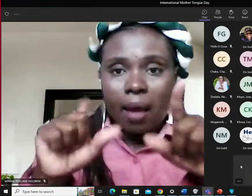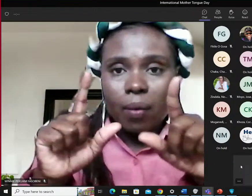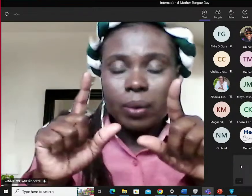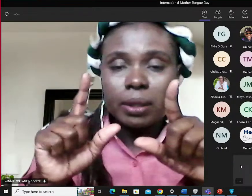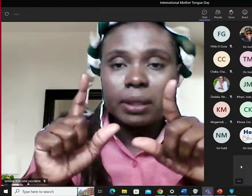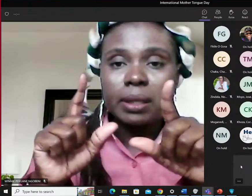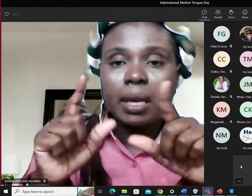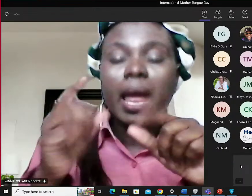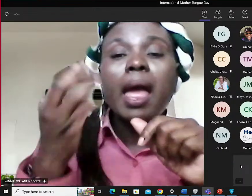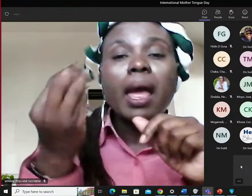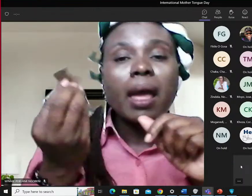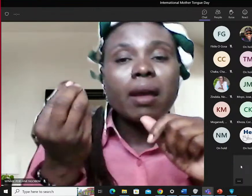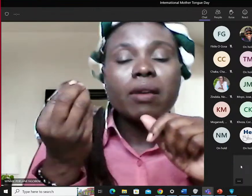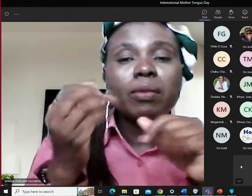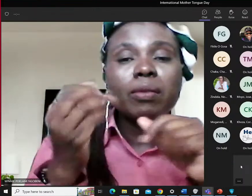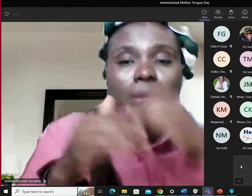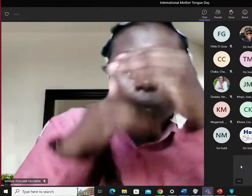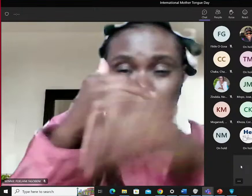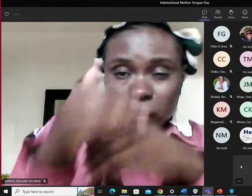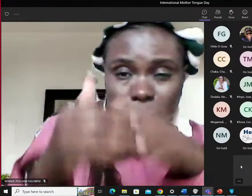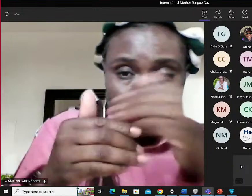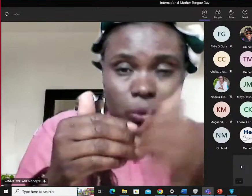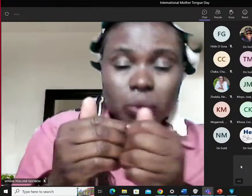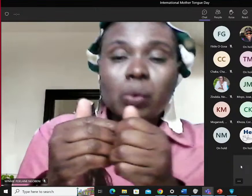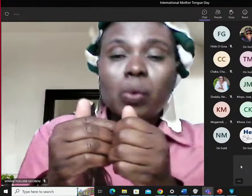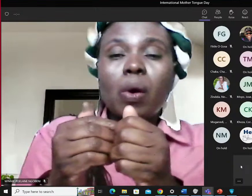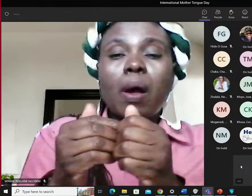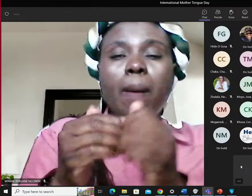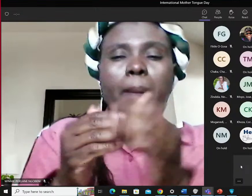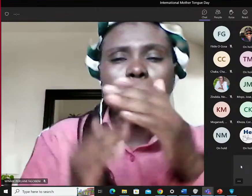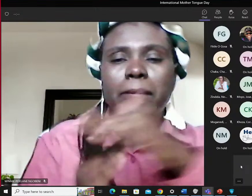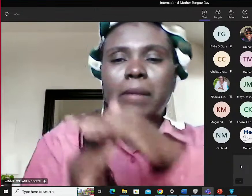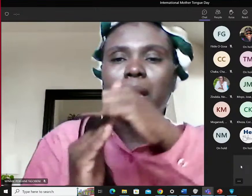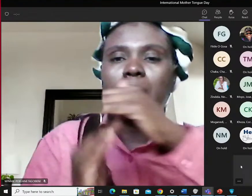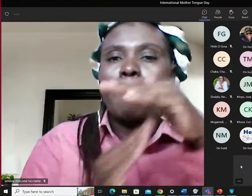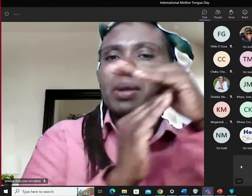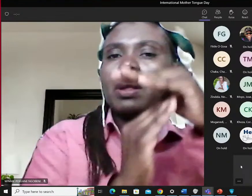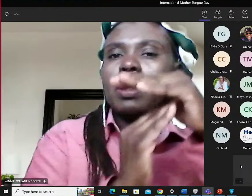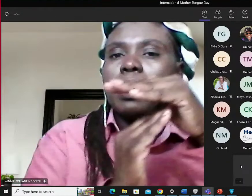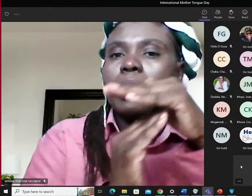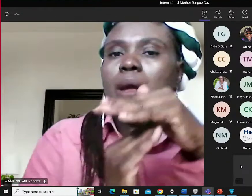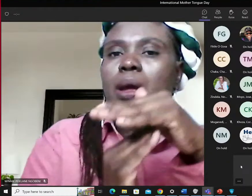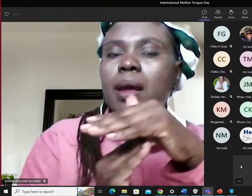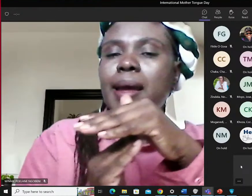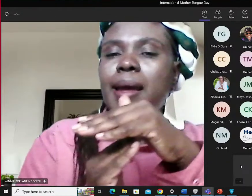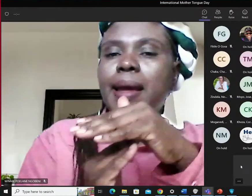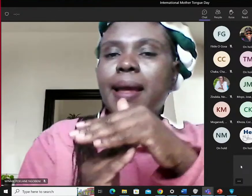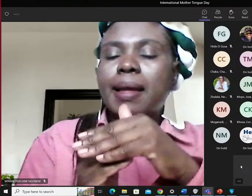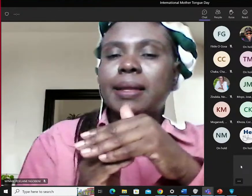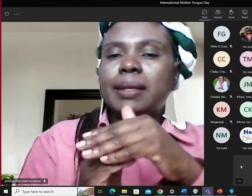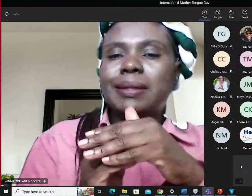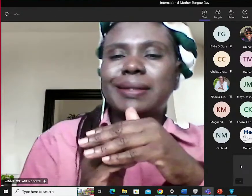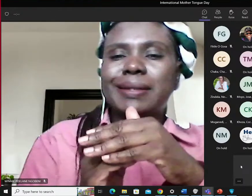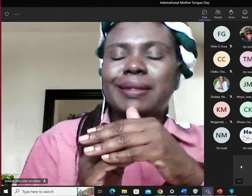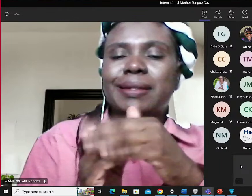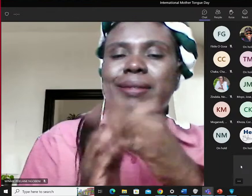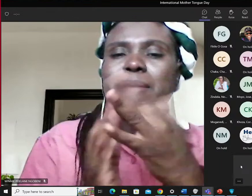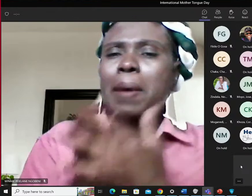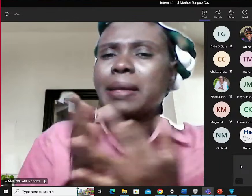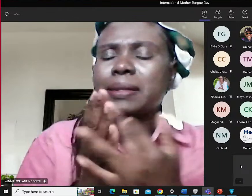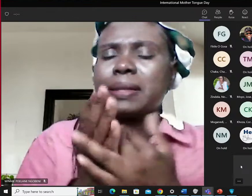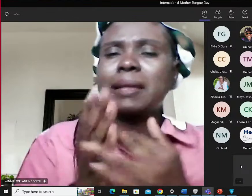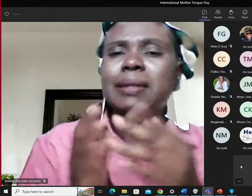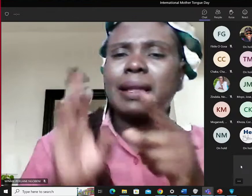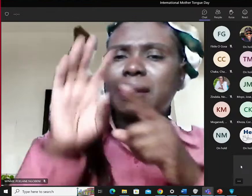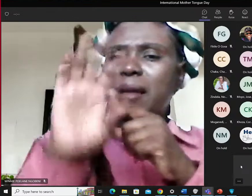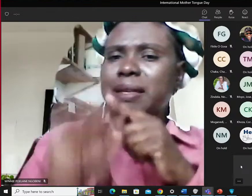and continues to be a barrier to access and success. I think our students